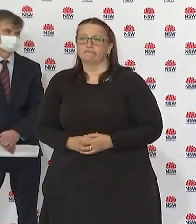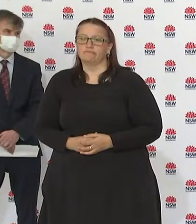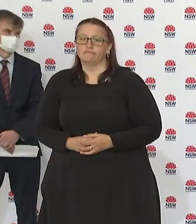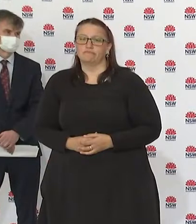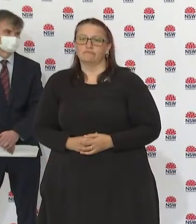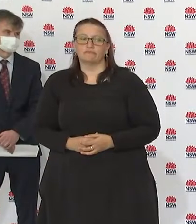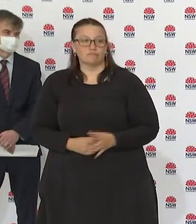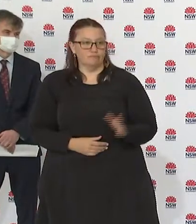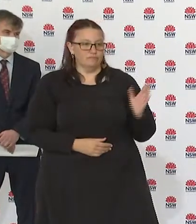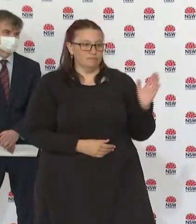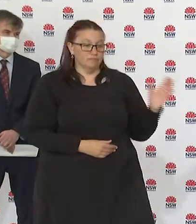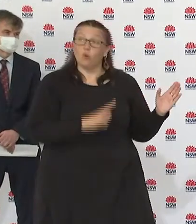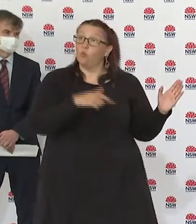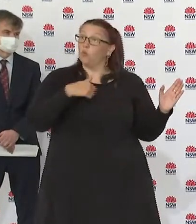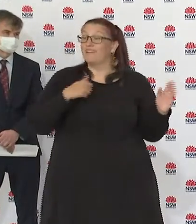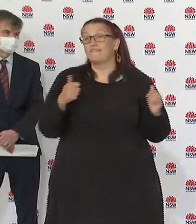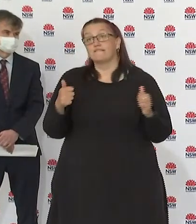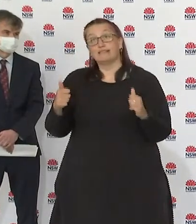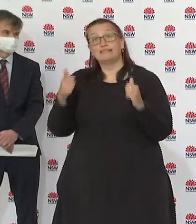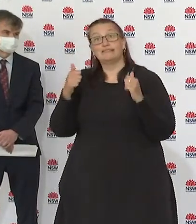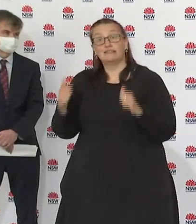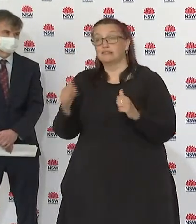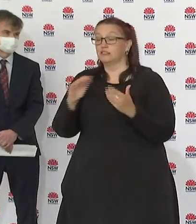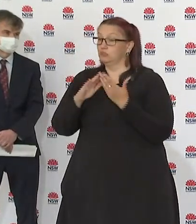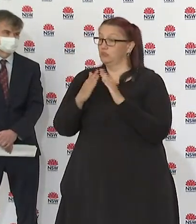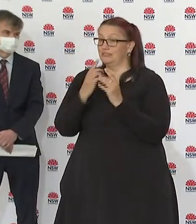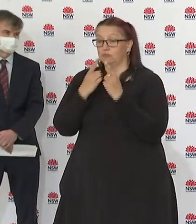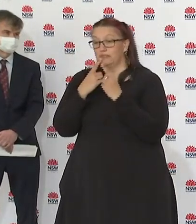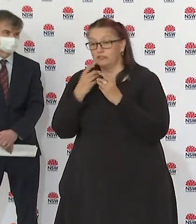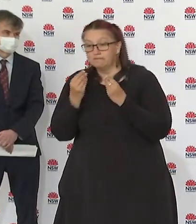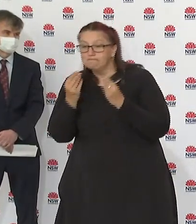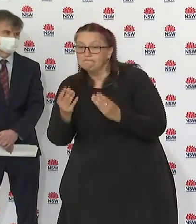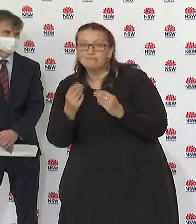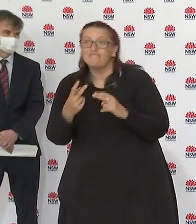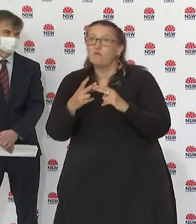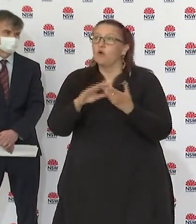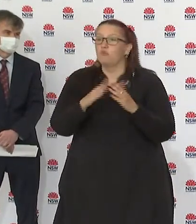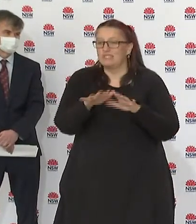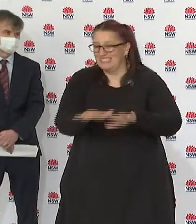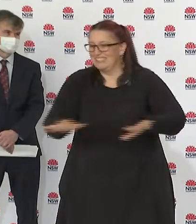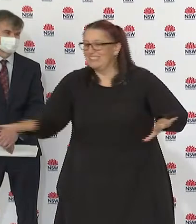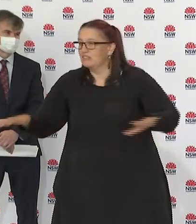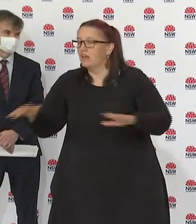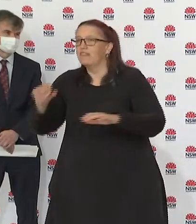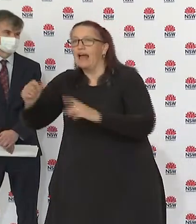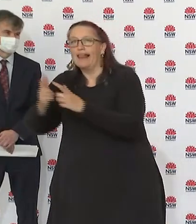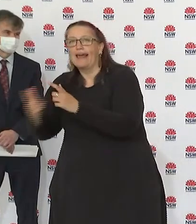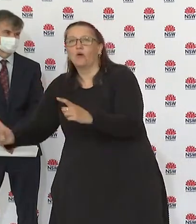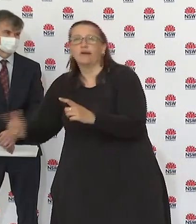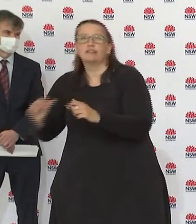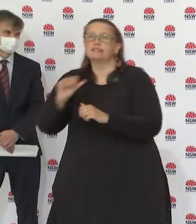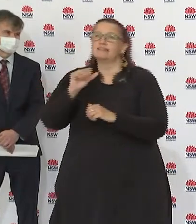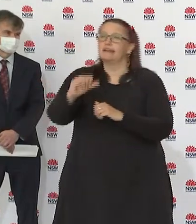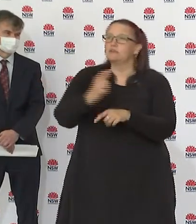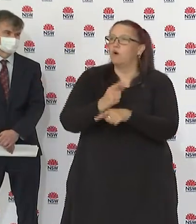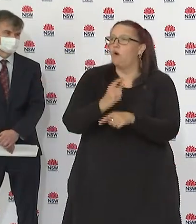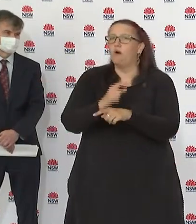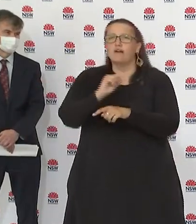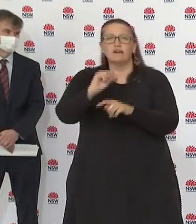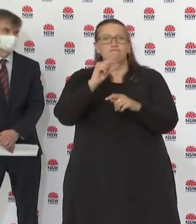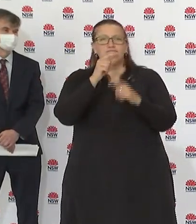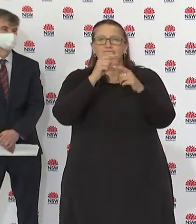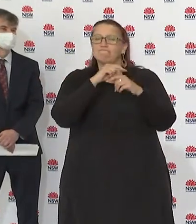information at a grassroots level, but it's not just households. Can I please make this point that it's also critical workers